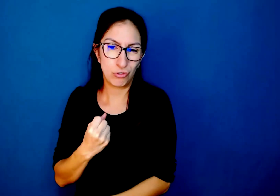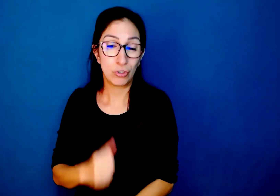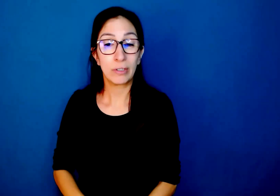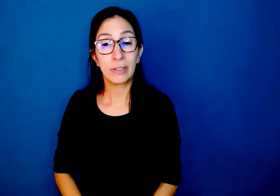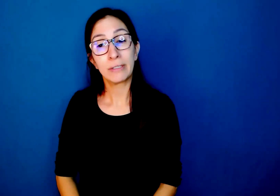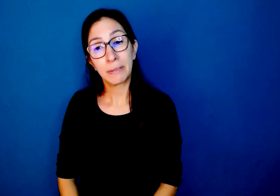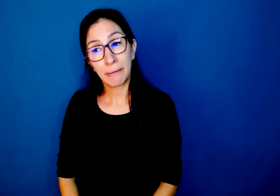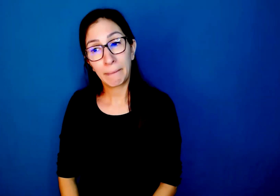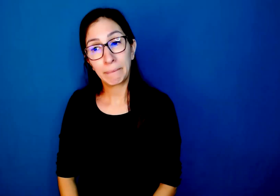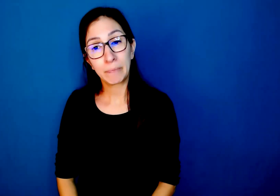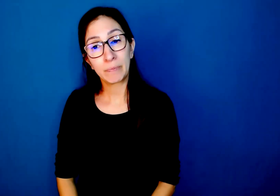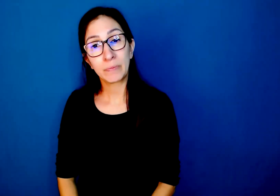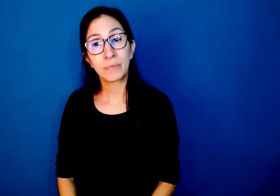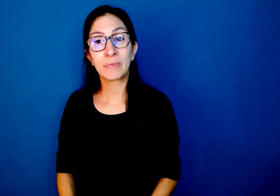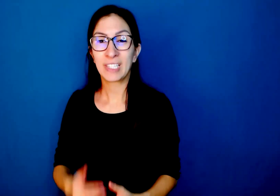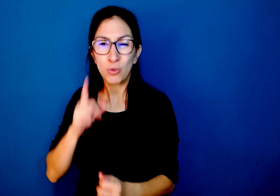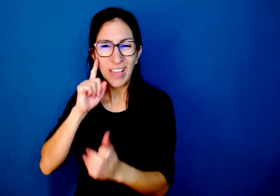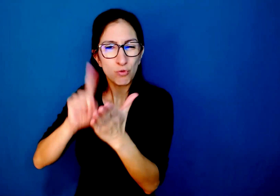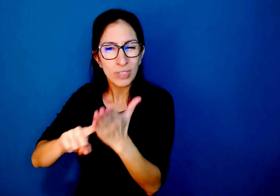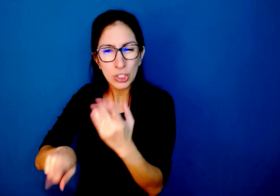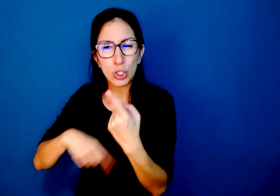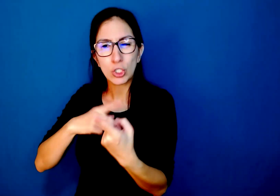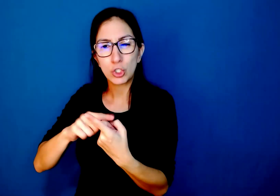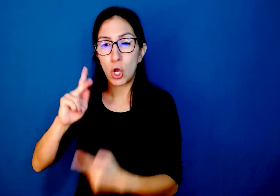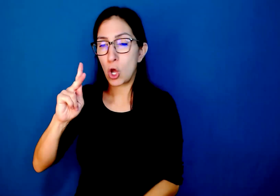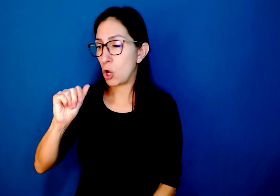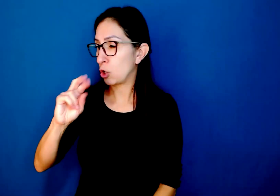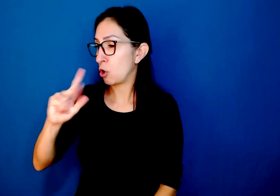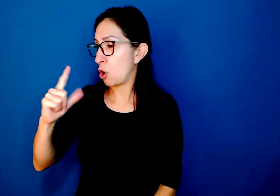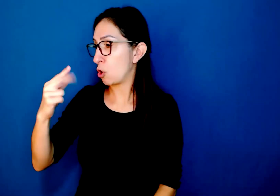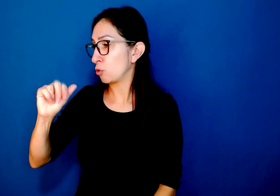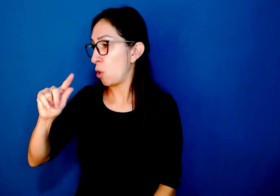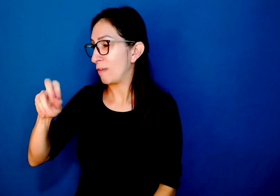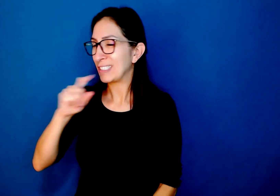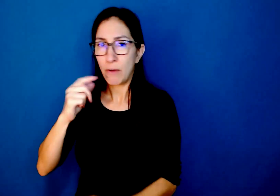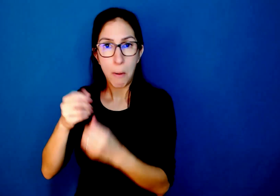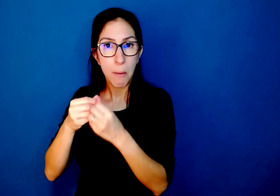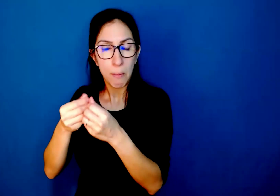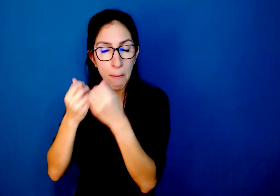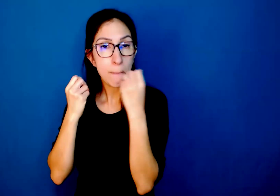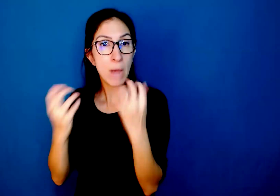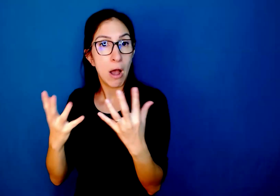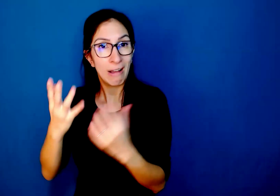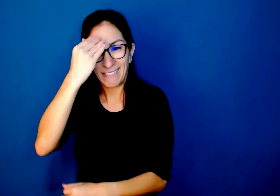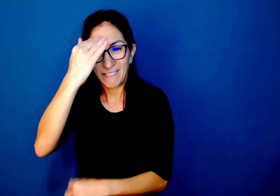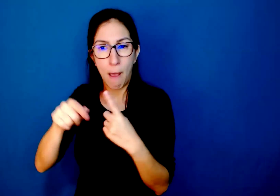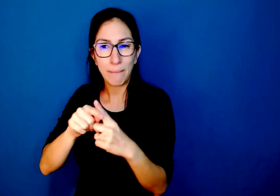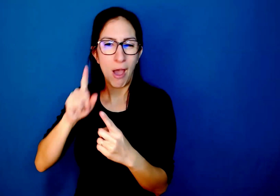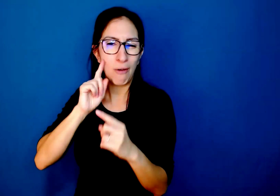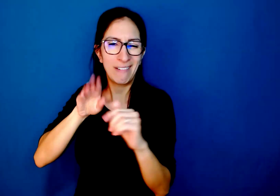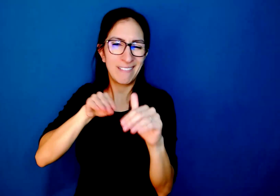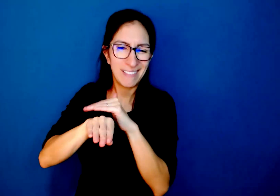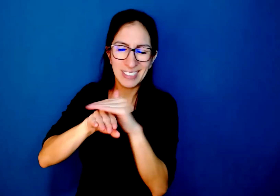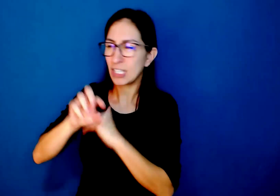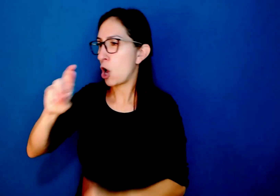particular about sort of the ROI of accessibility. Um, so you're not banging your head against the wall and you're